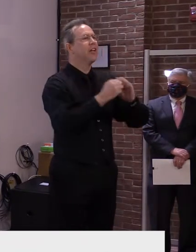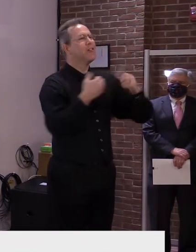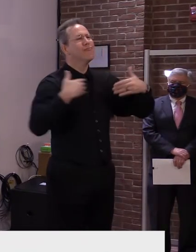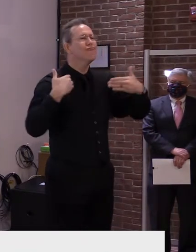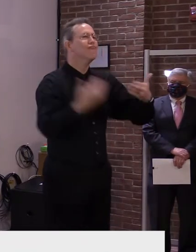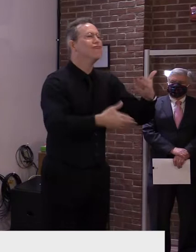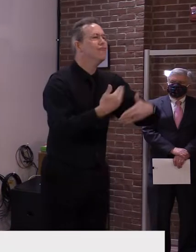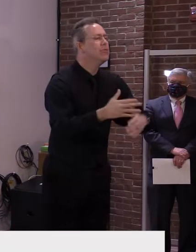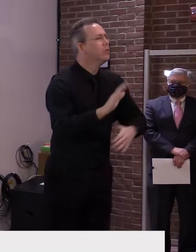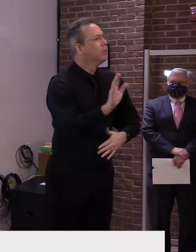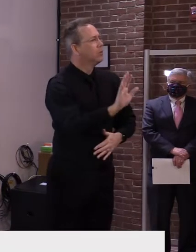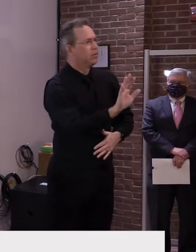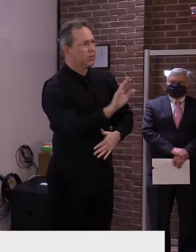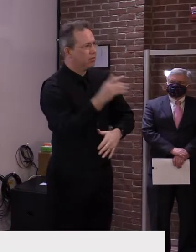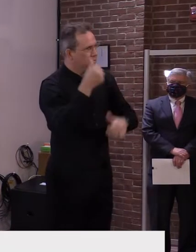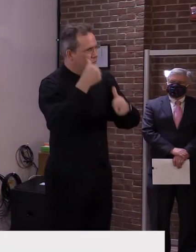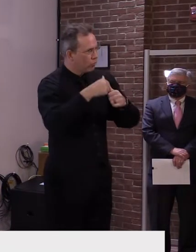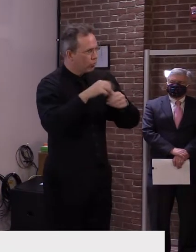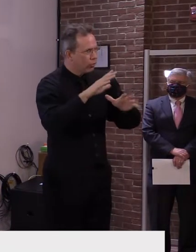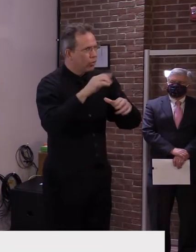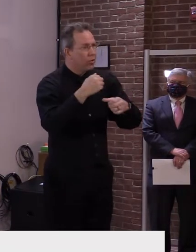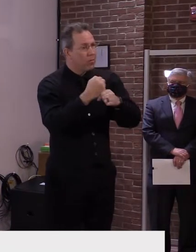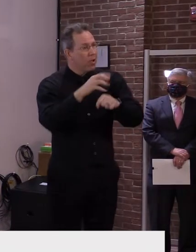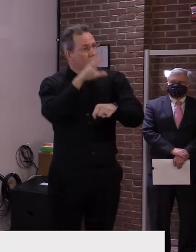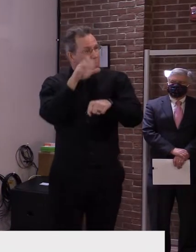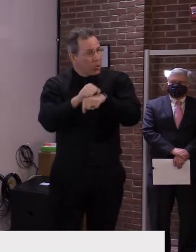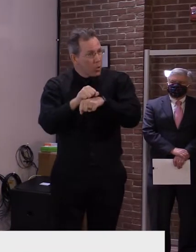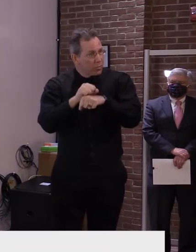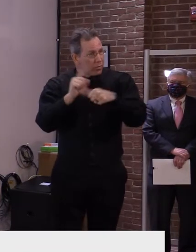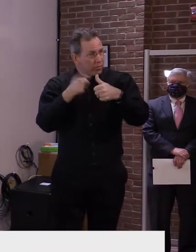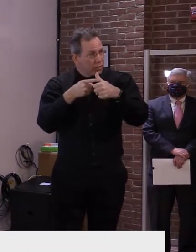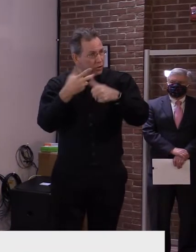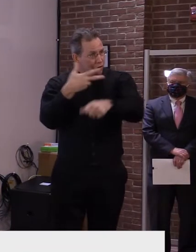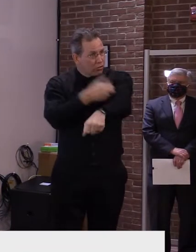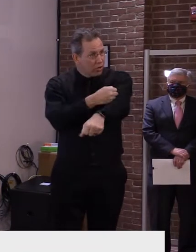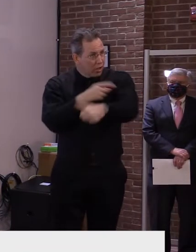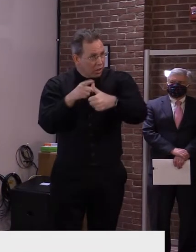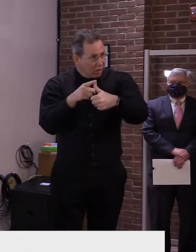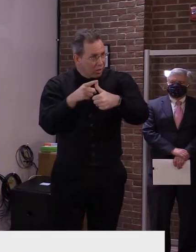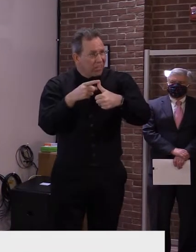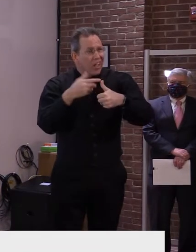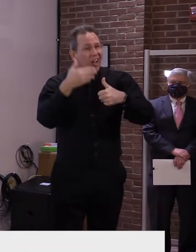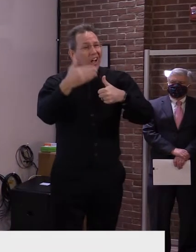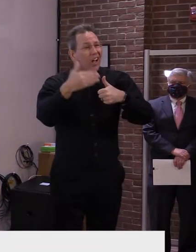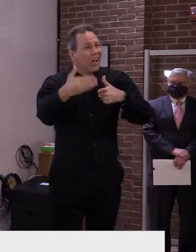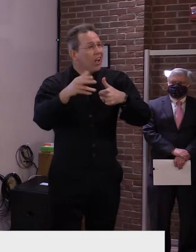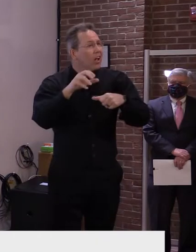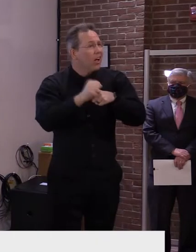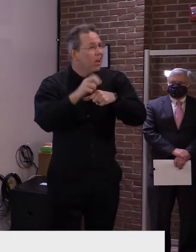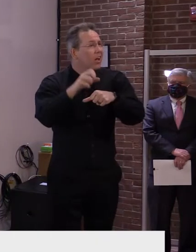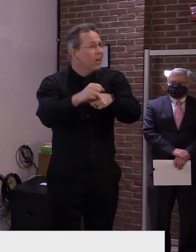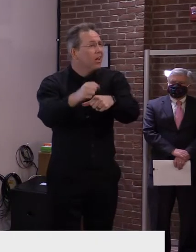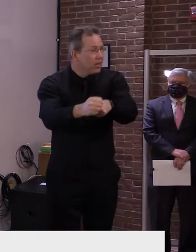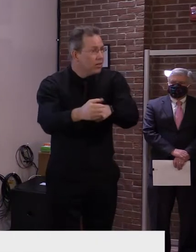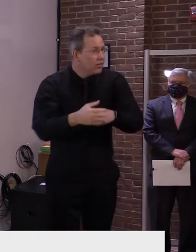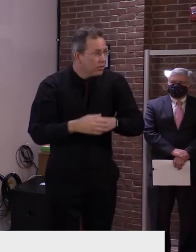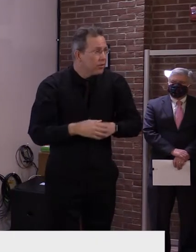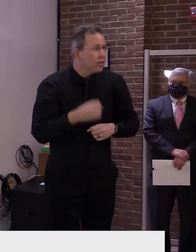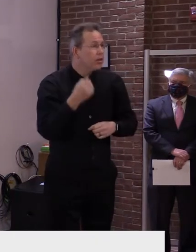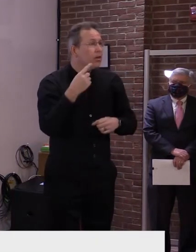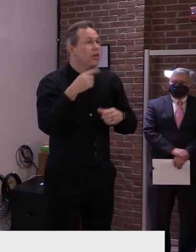band opens, appointments should be available within 2 to 3 weeks. And again, depending on which vaccine you